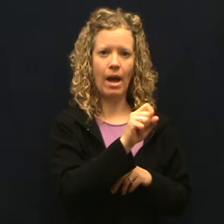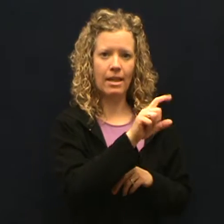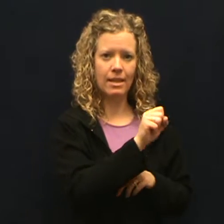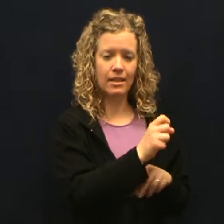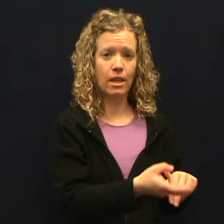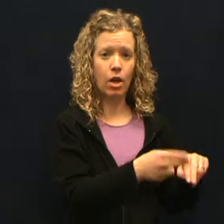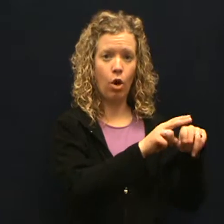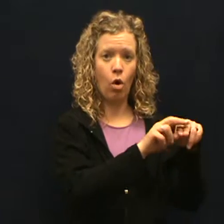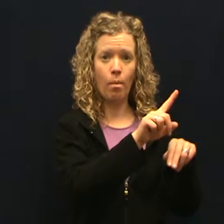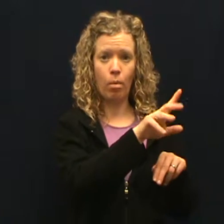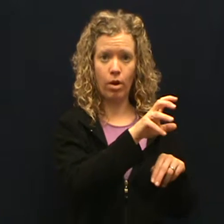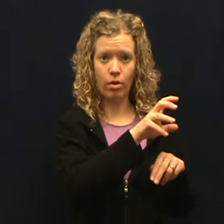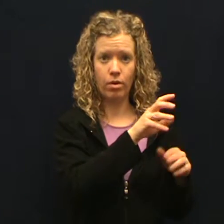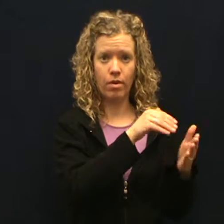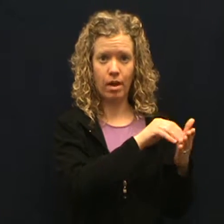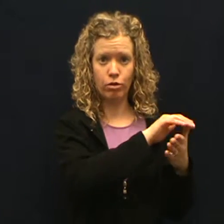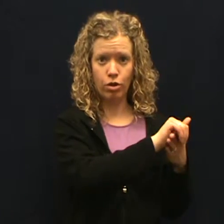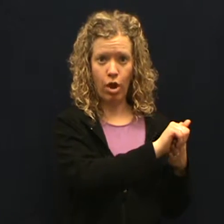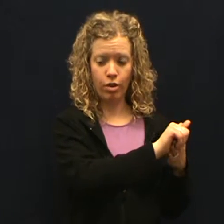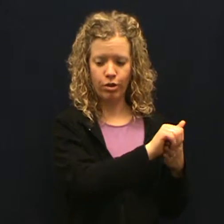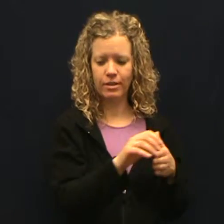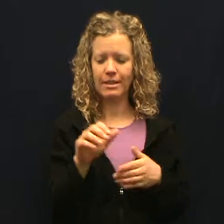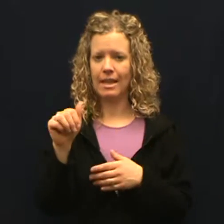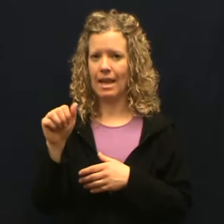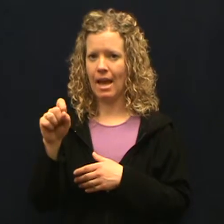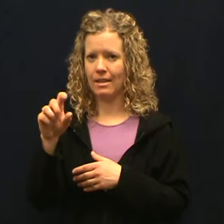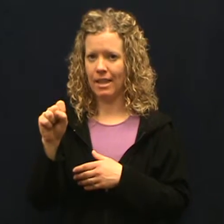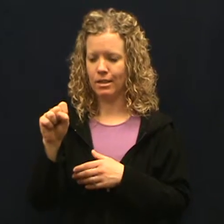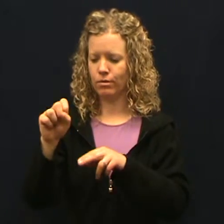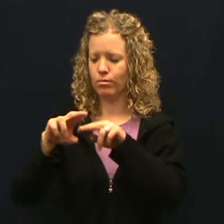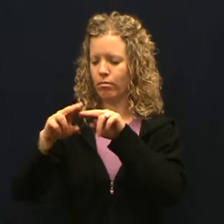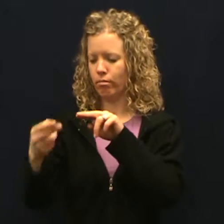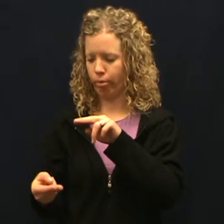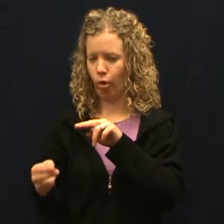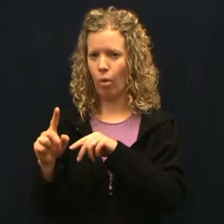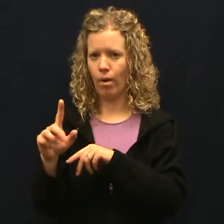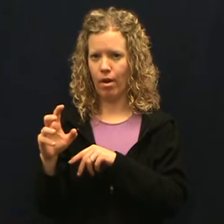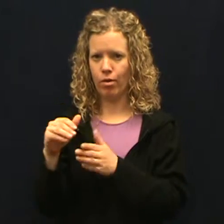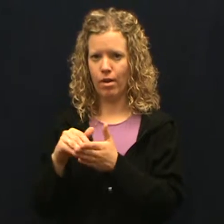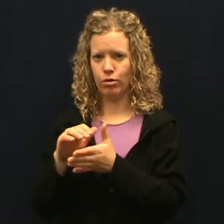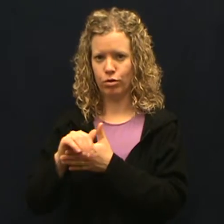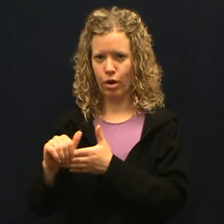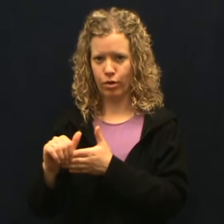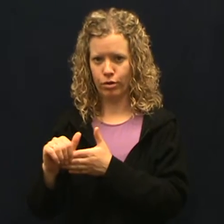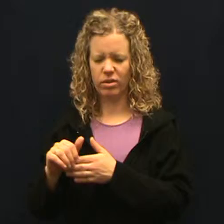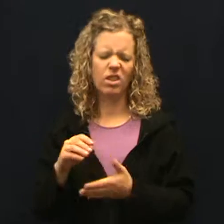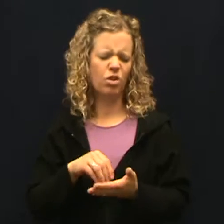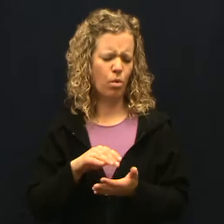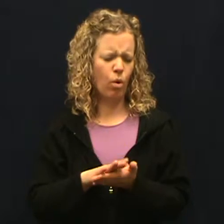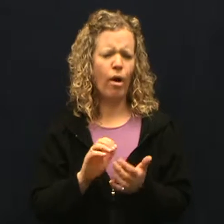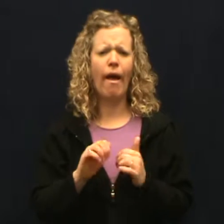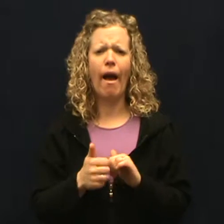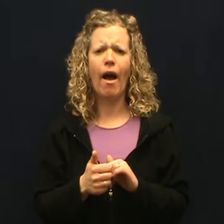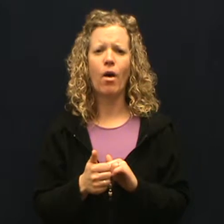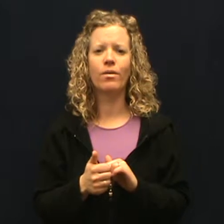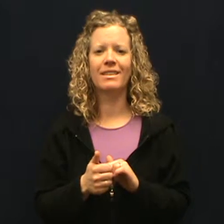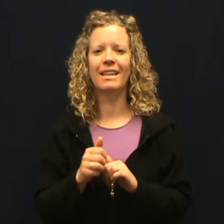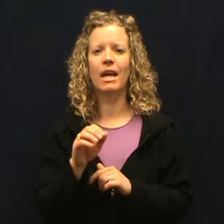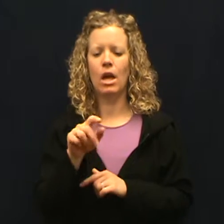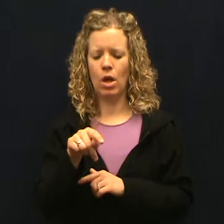$100,000 and assets go down by $100,000. How do we record that? We record the receipt of the principal with a debit to cash